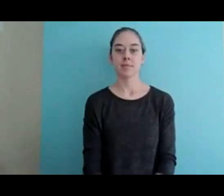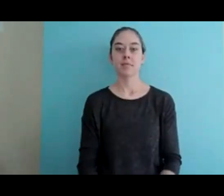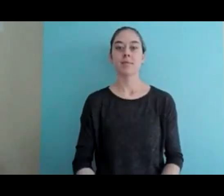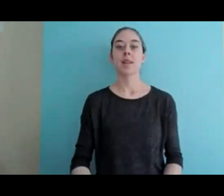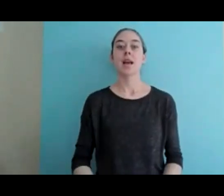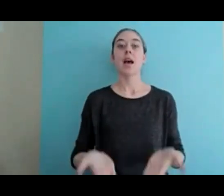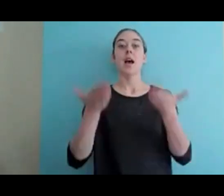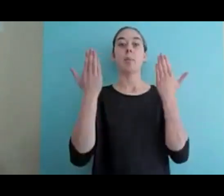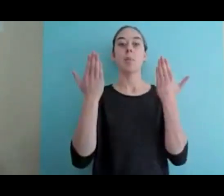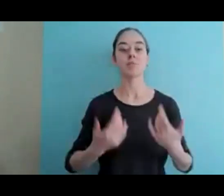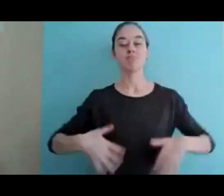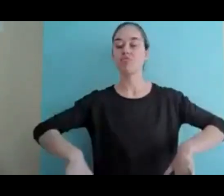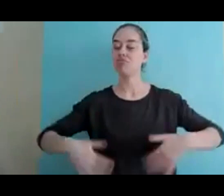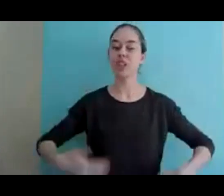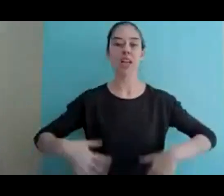And shake it out.